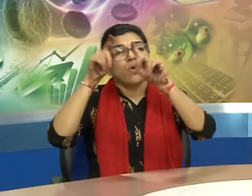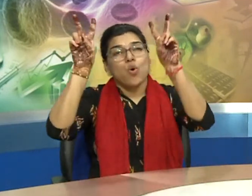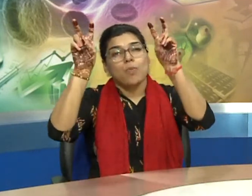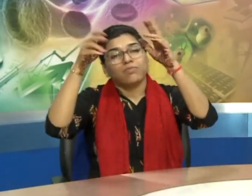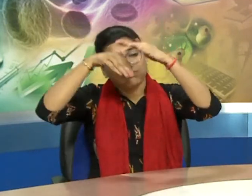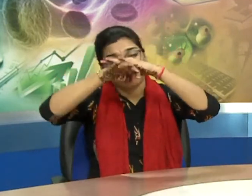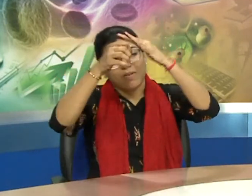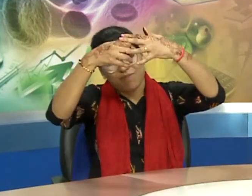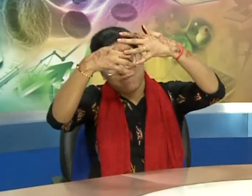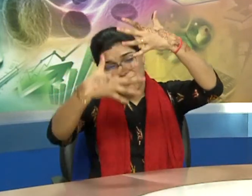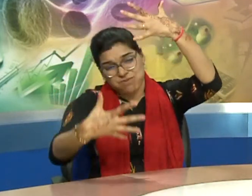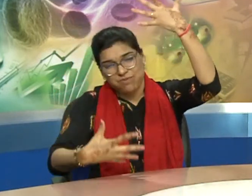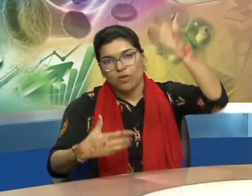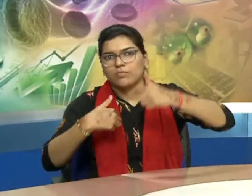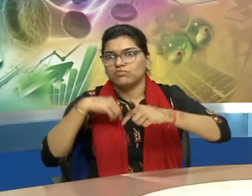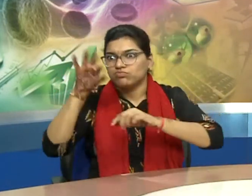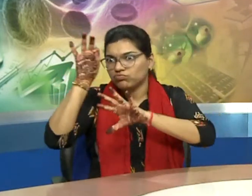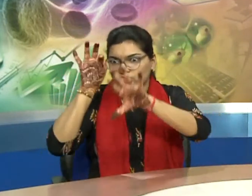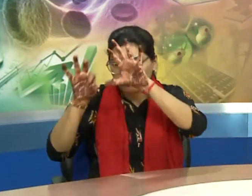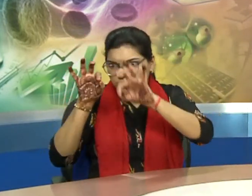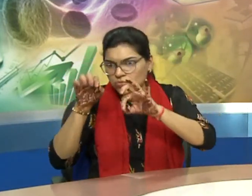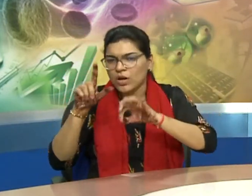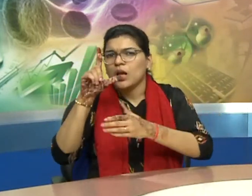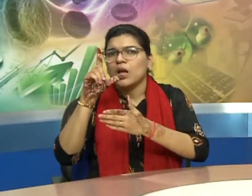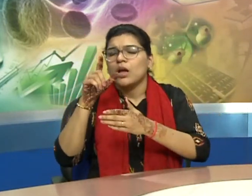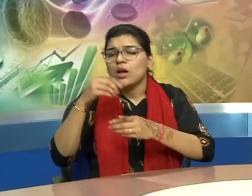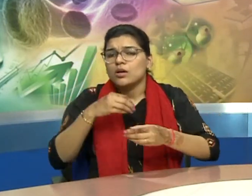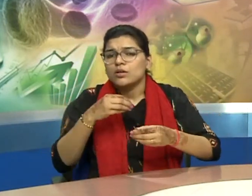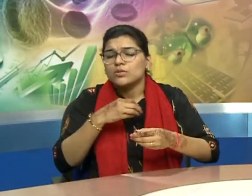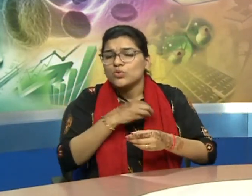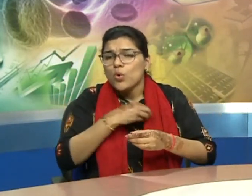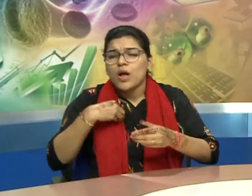taken admission in any professional course.